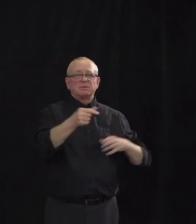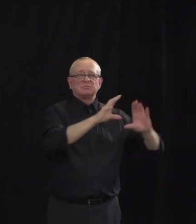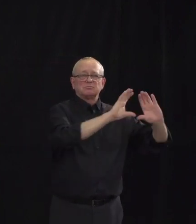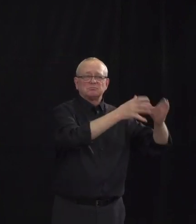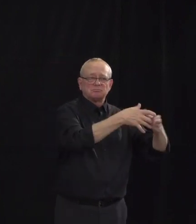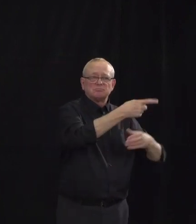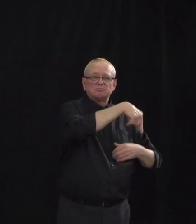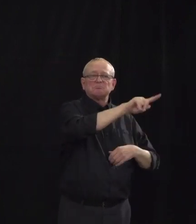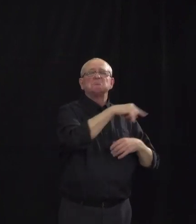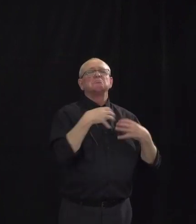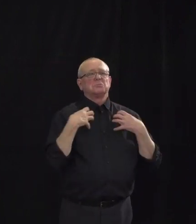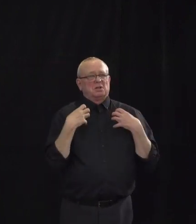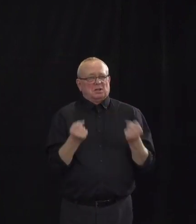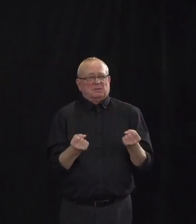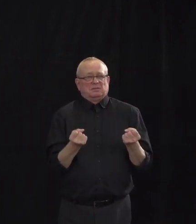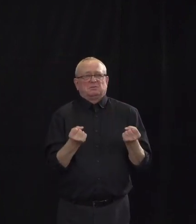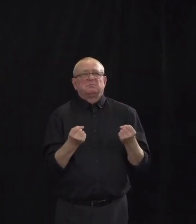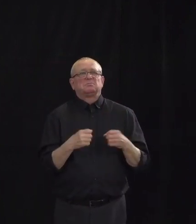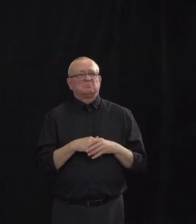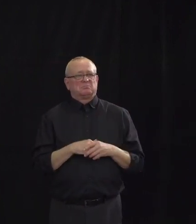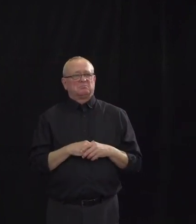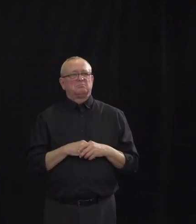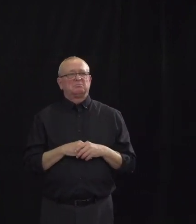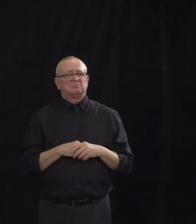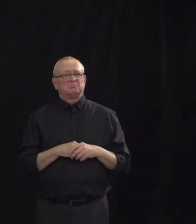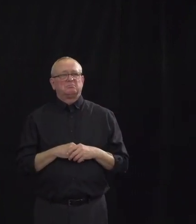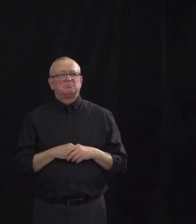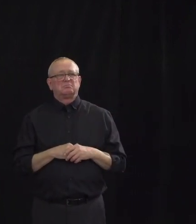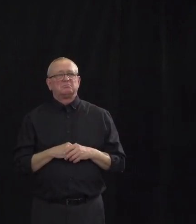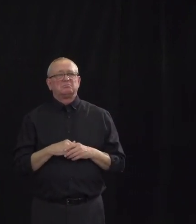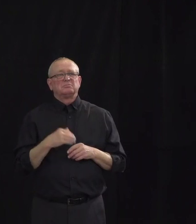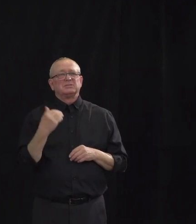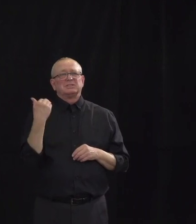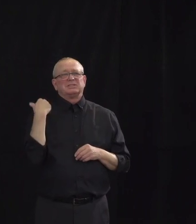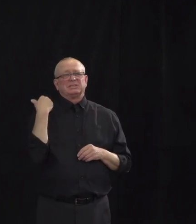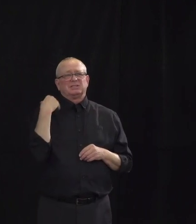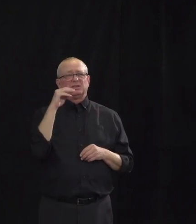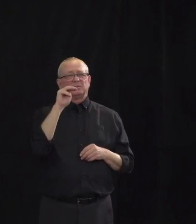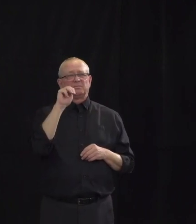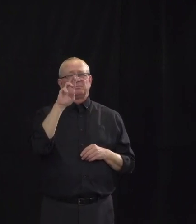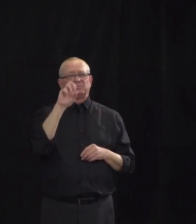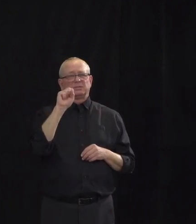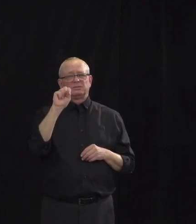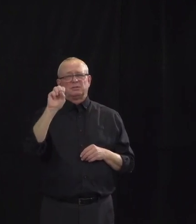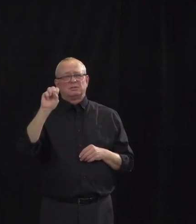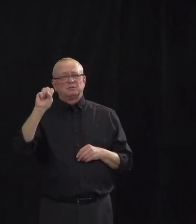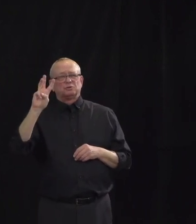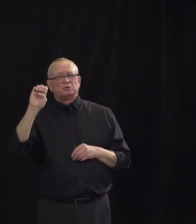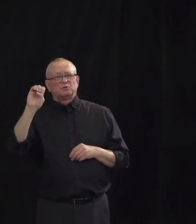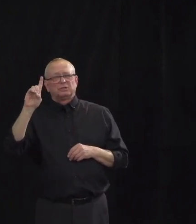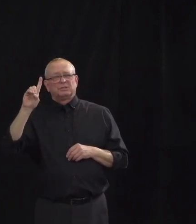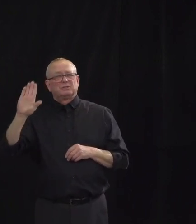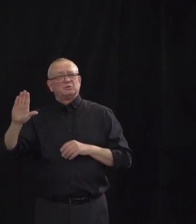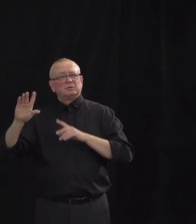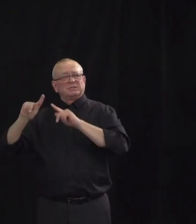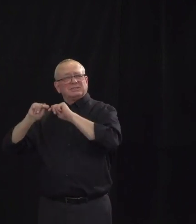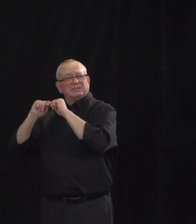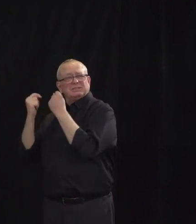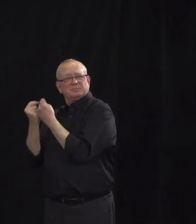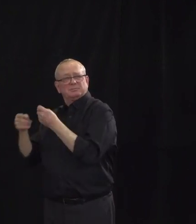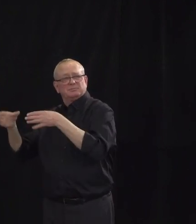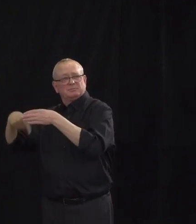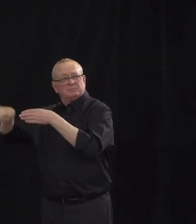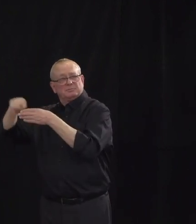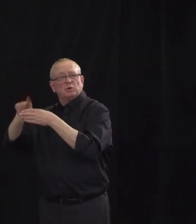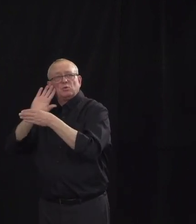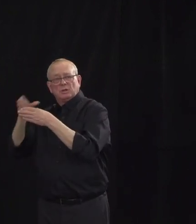the weekend, Ms. Sweet and I's teams will be working to put in social distancing protocols into the chamber to make sure that we can meet the requirements and show leadership as well in the